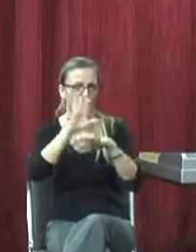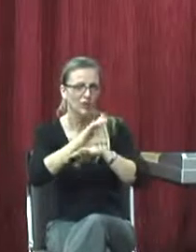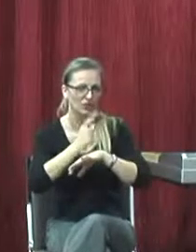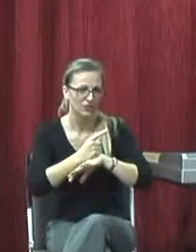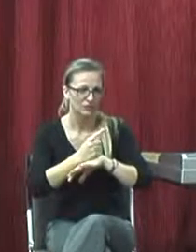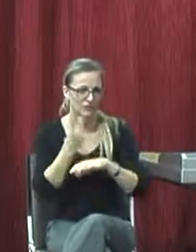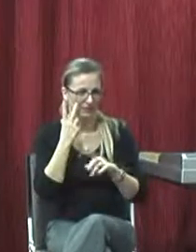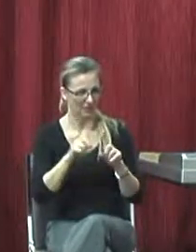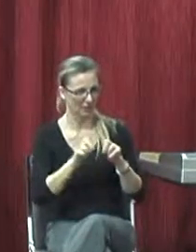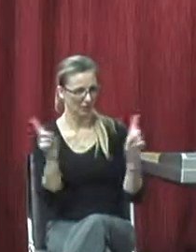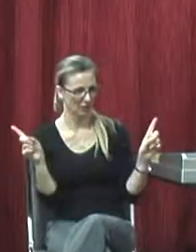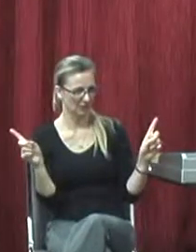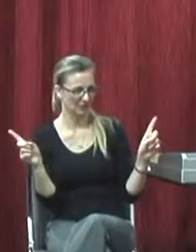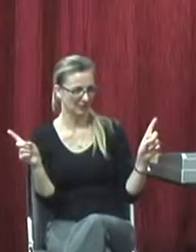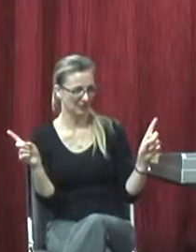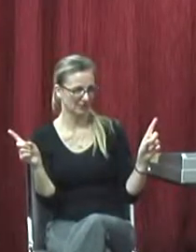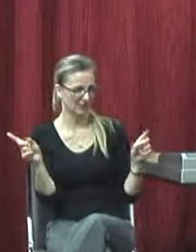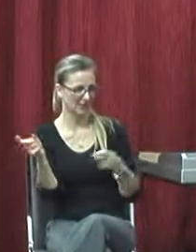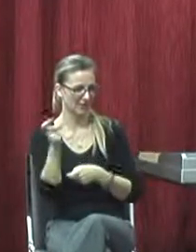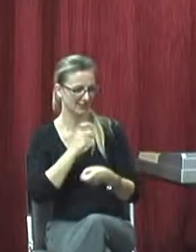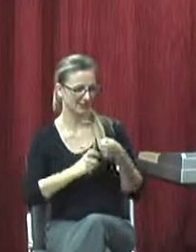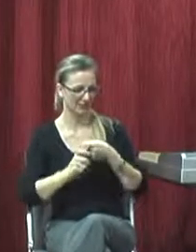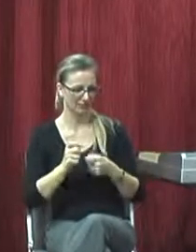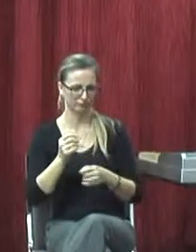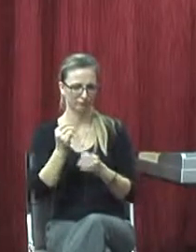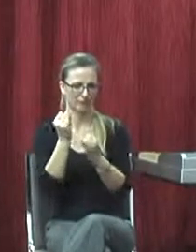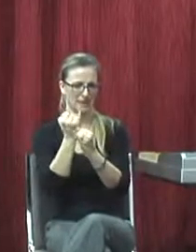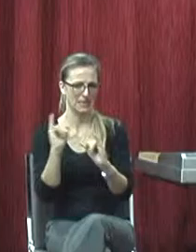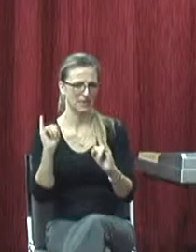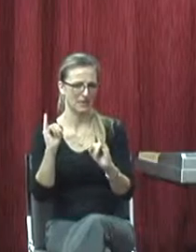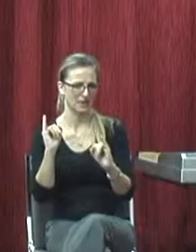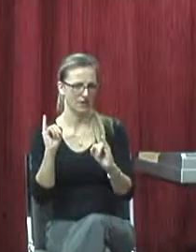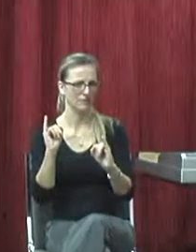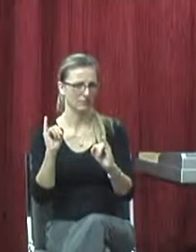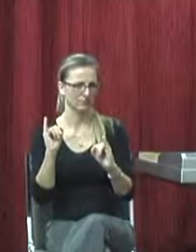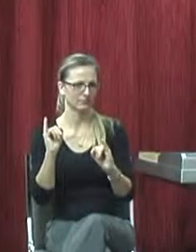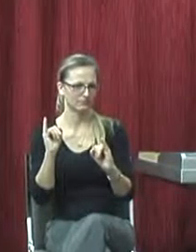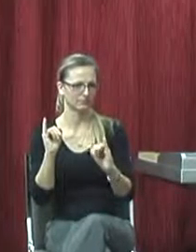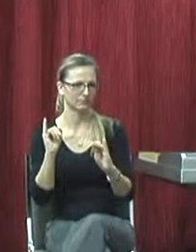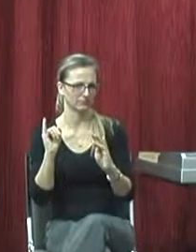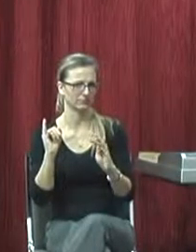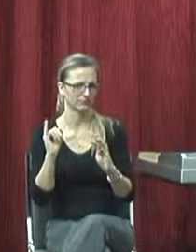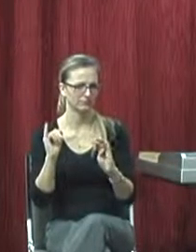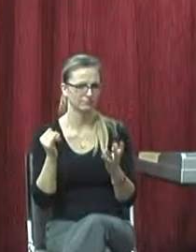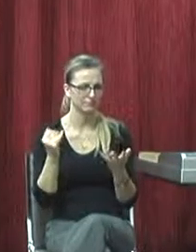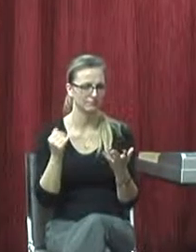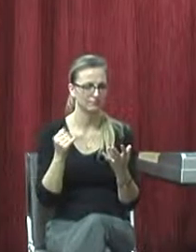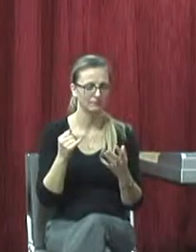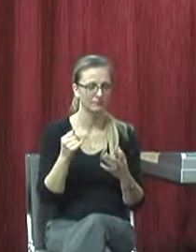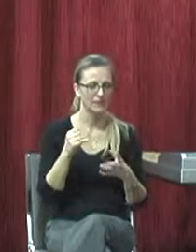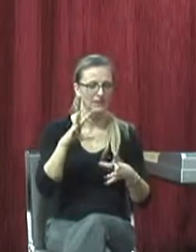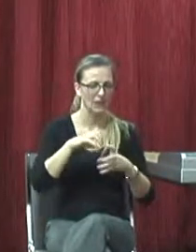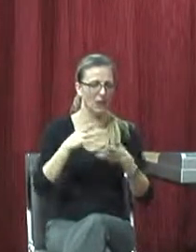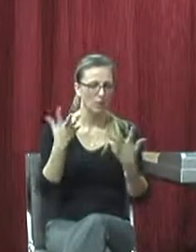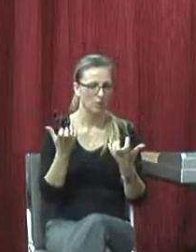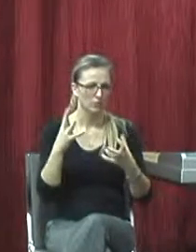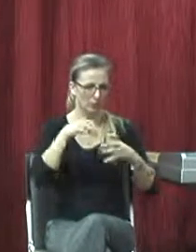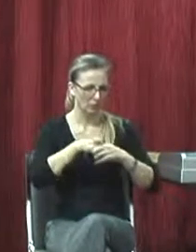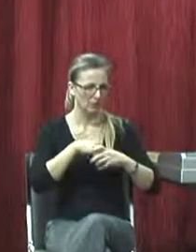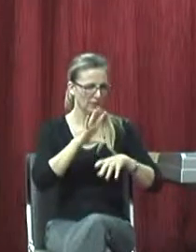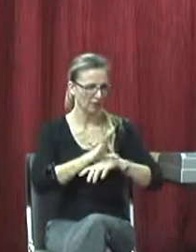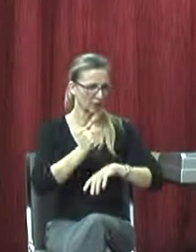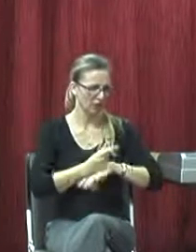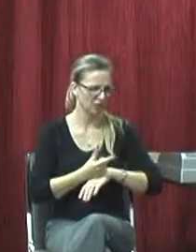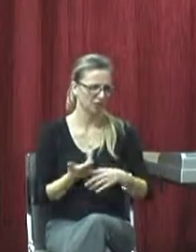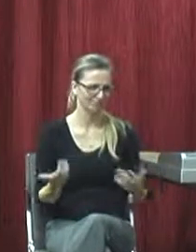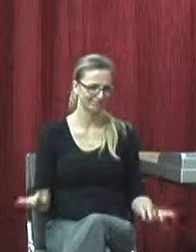You see the difference? It's radical difference. And I've gone down some real long rabbit trails that way. And